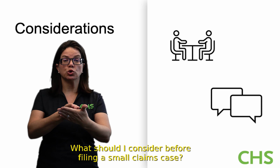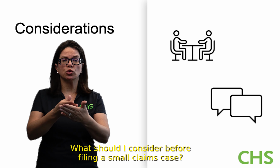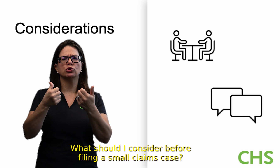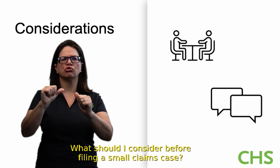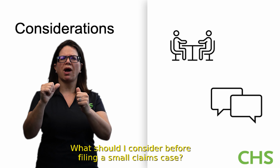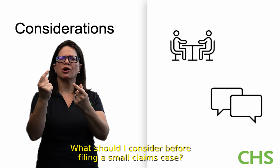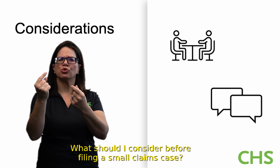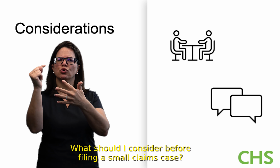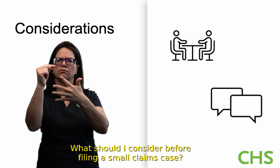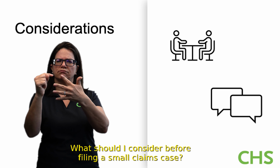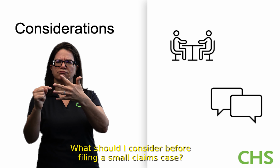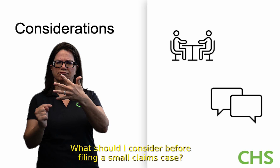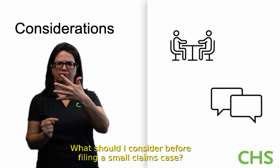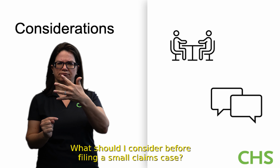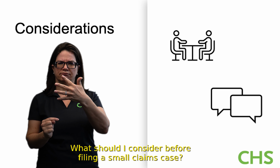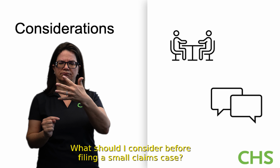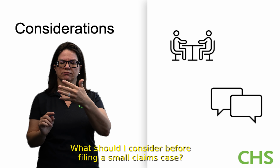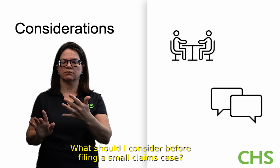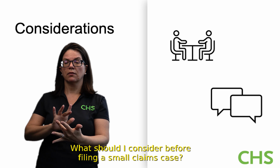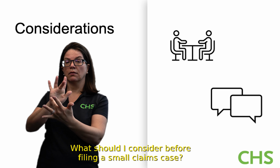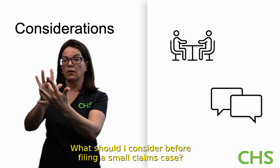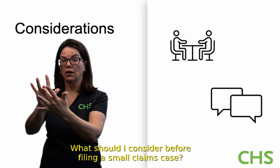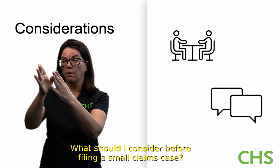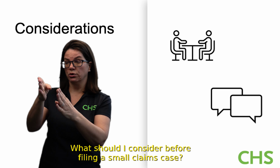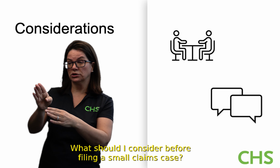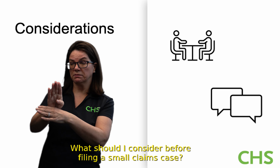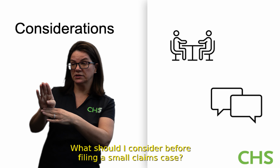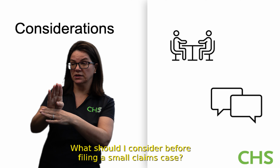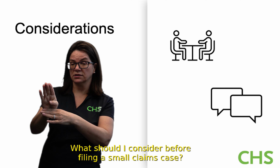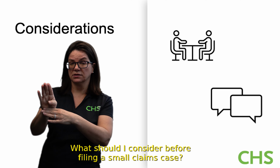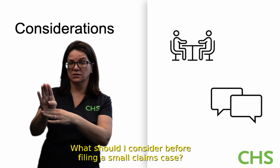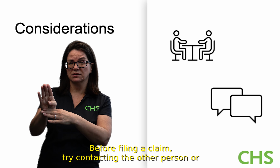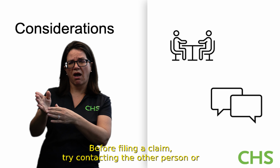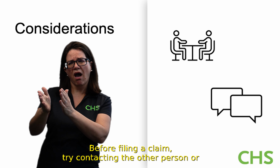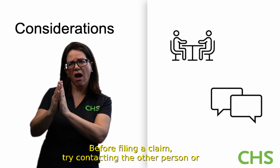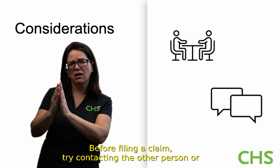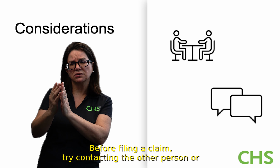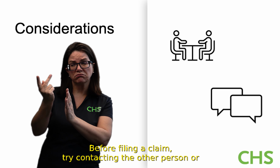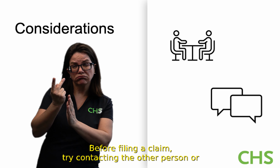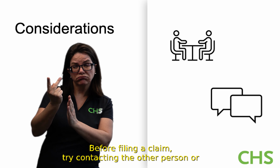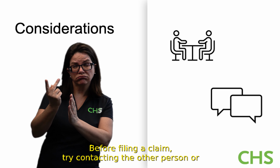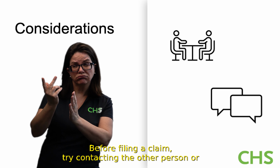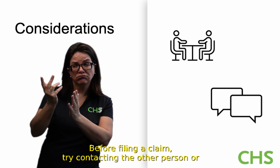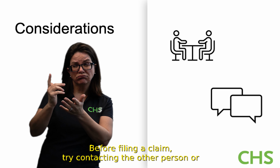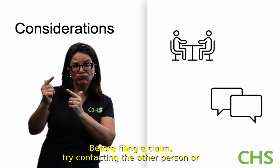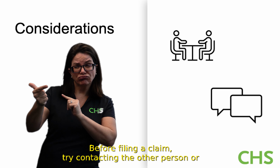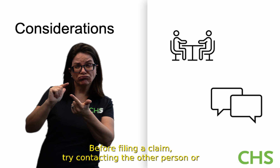What should I consider before filing a small claims case? Before filing a claim, try contacting